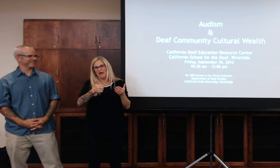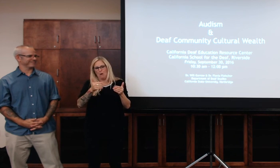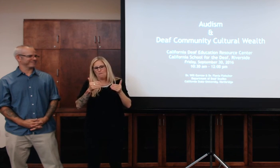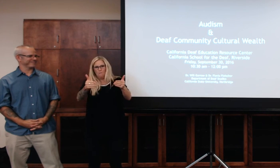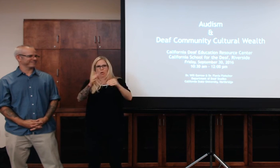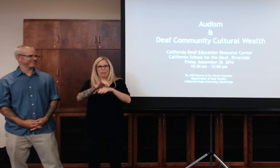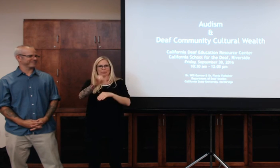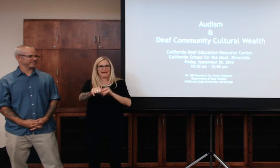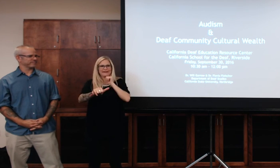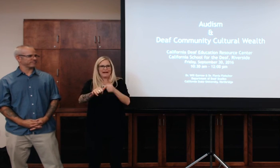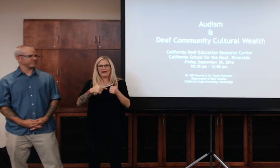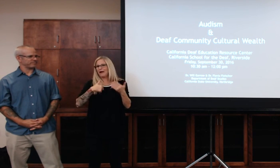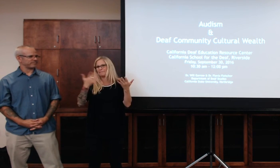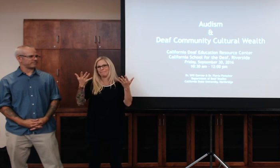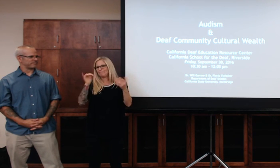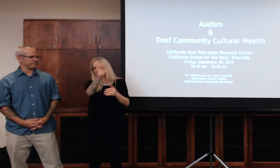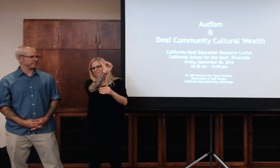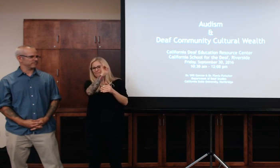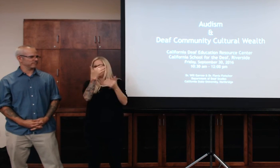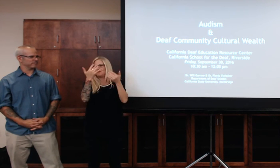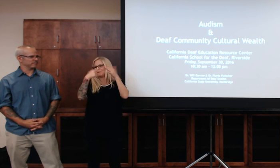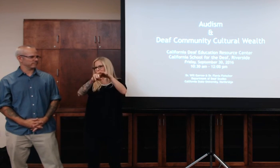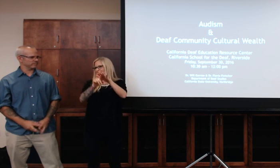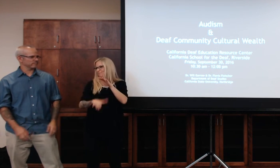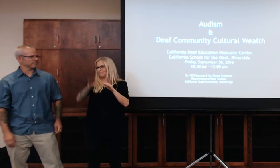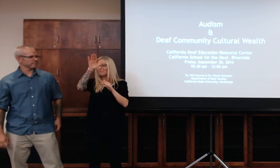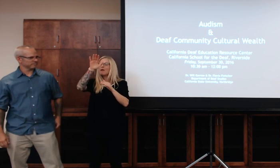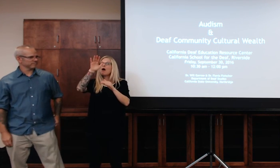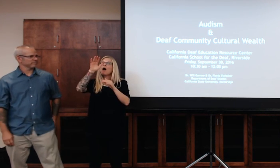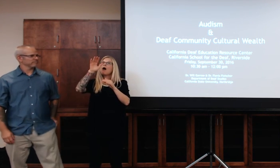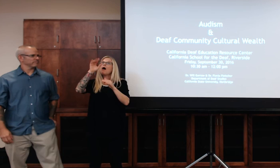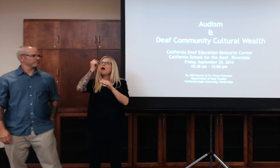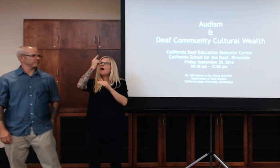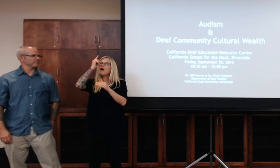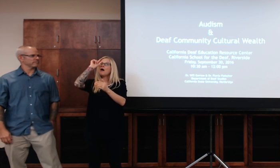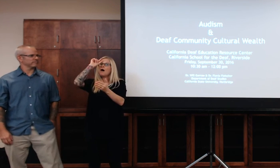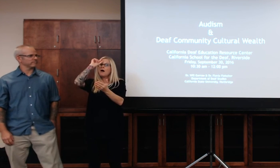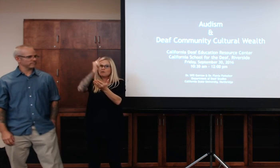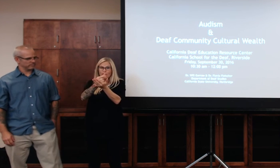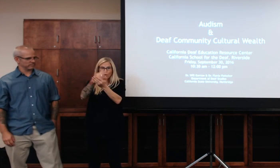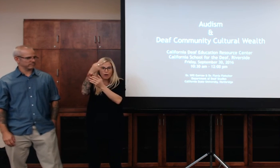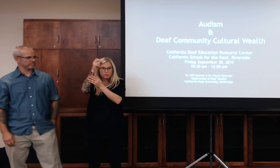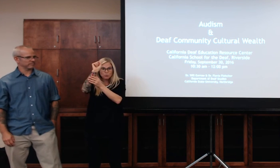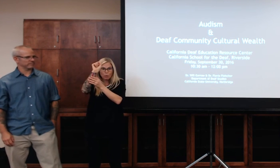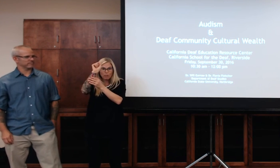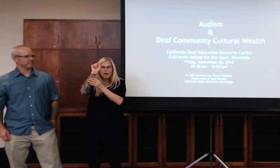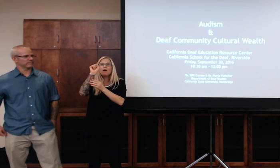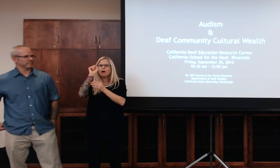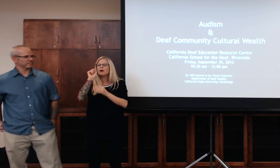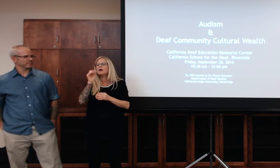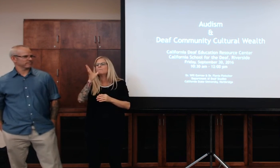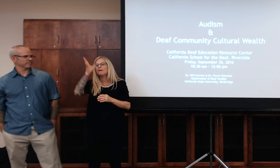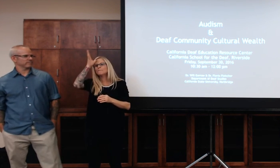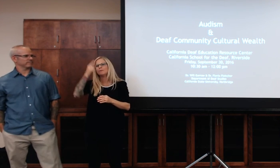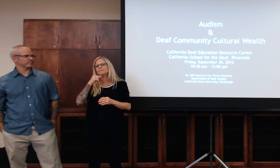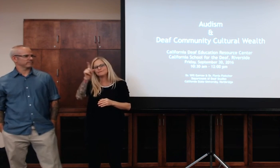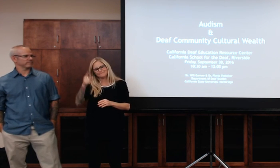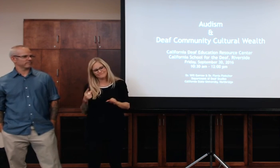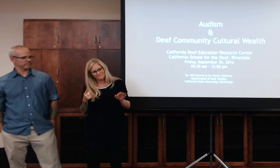and I did not take advantage of that. I was in the mainstream program my entire schooling, and once I graduated high school, my parents told